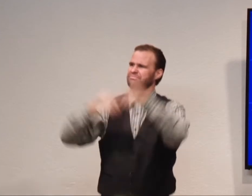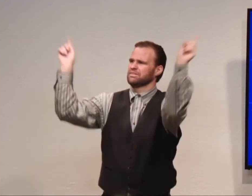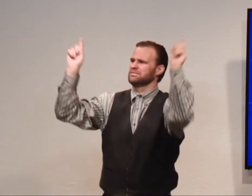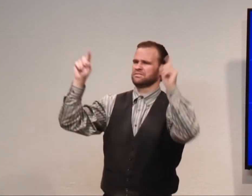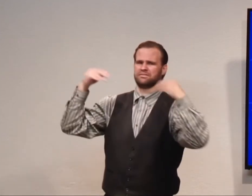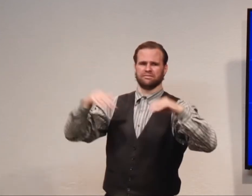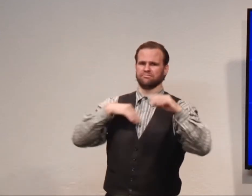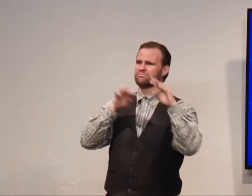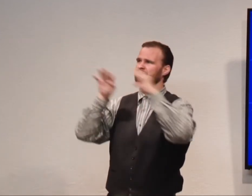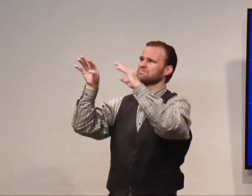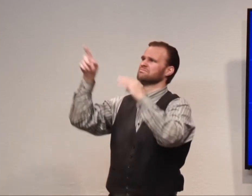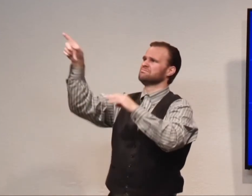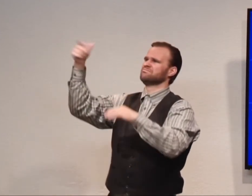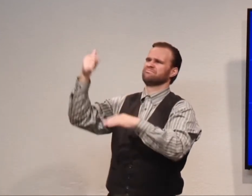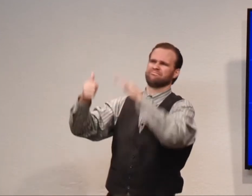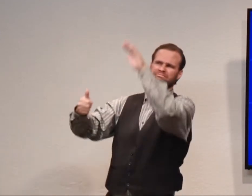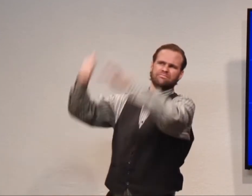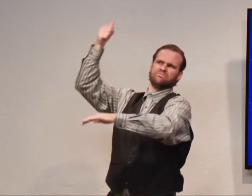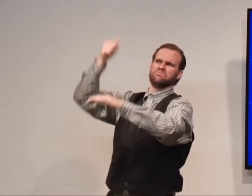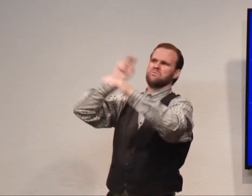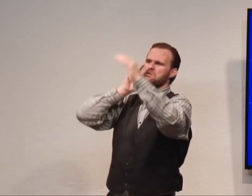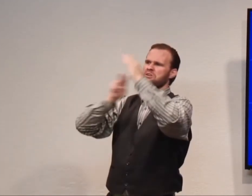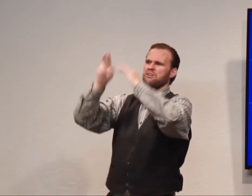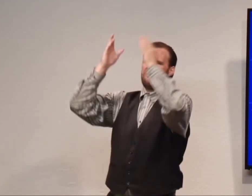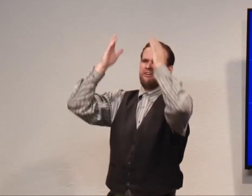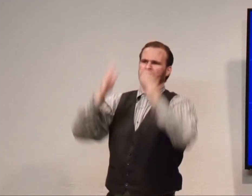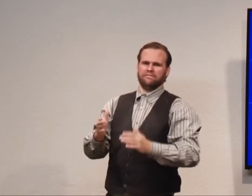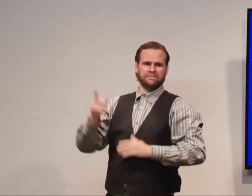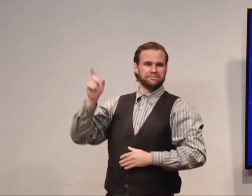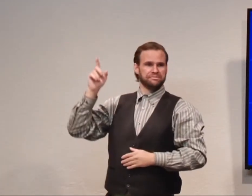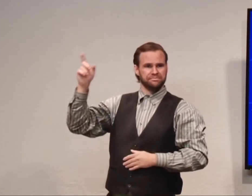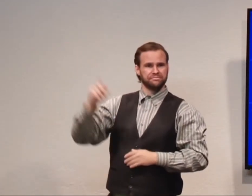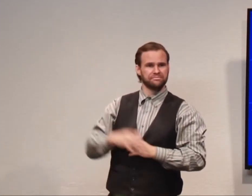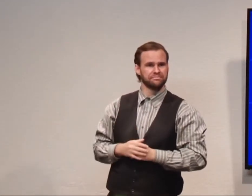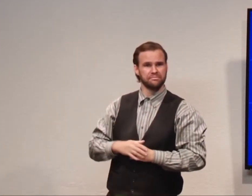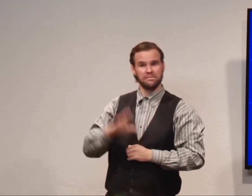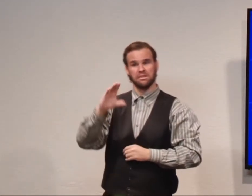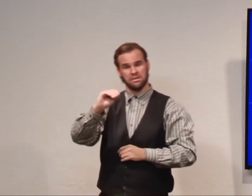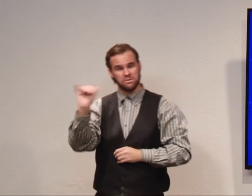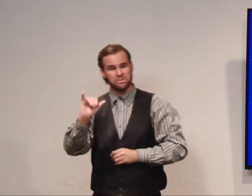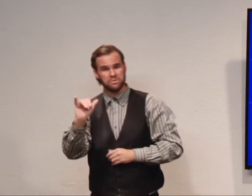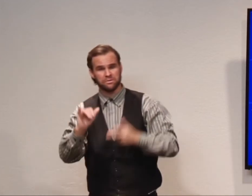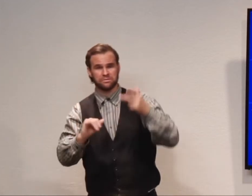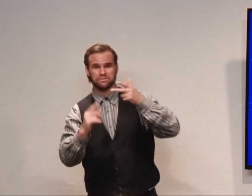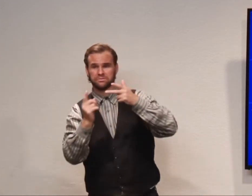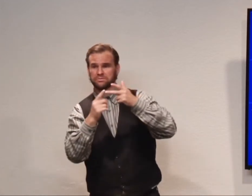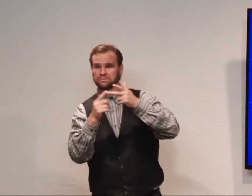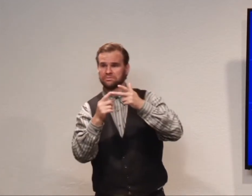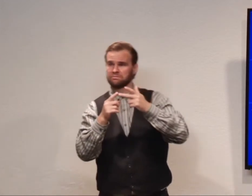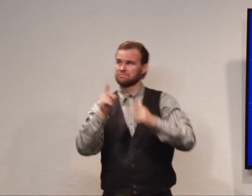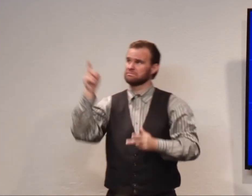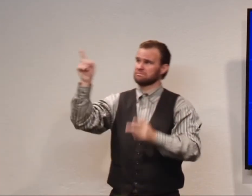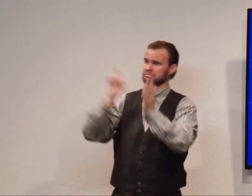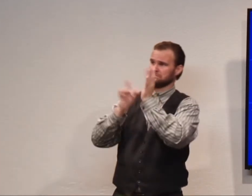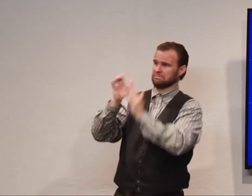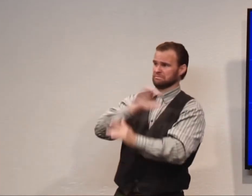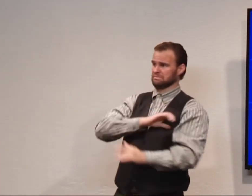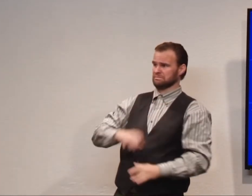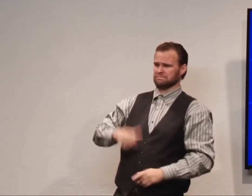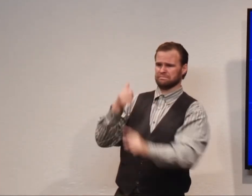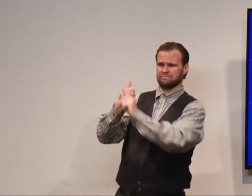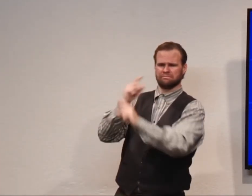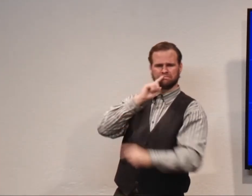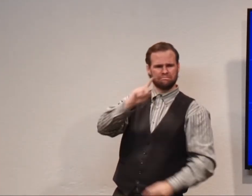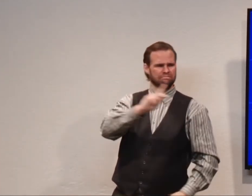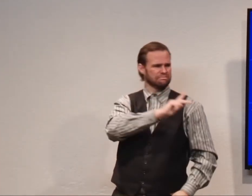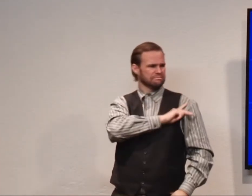Matthew chapter 12, verse 41. Jesus Christ proclaims the word of God to us. He is also, not only